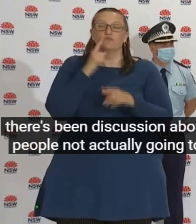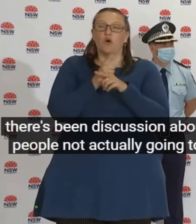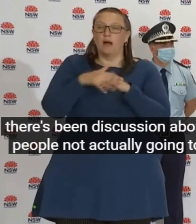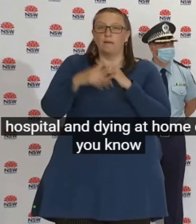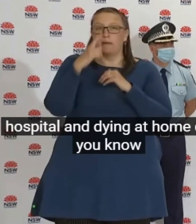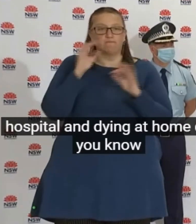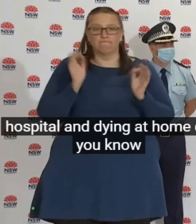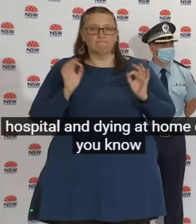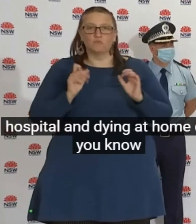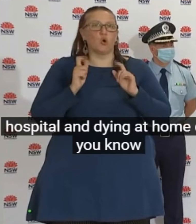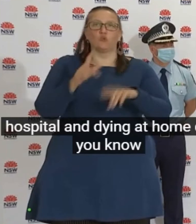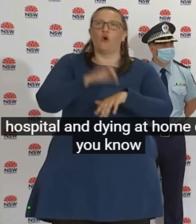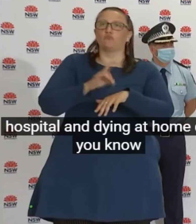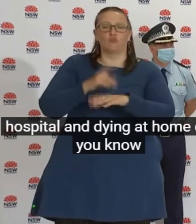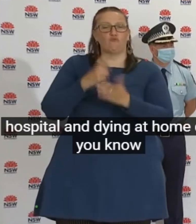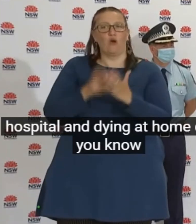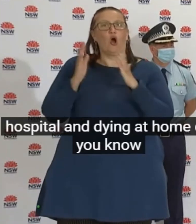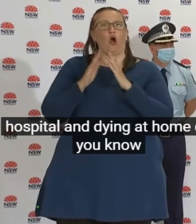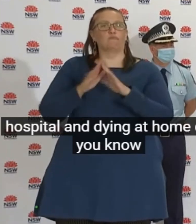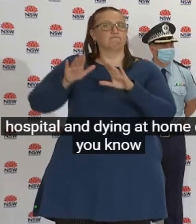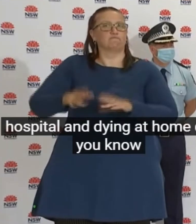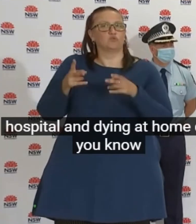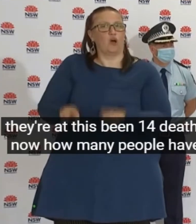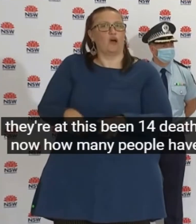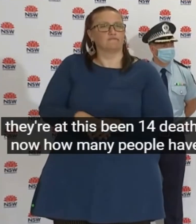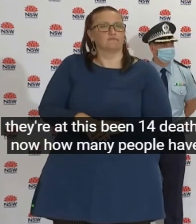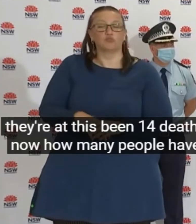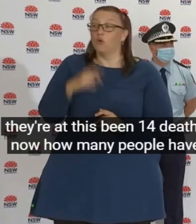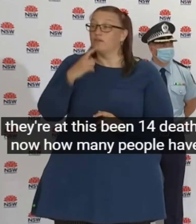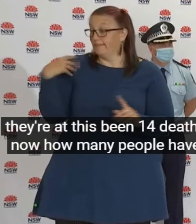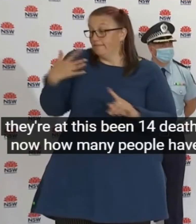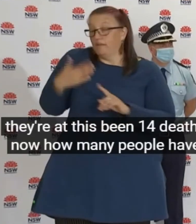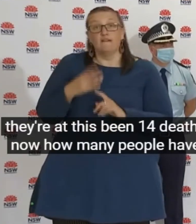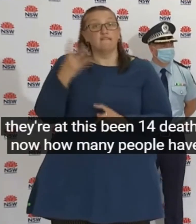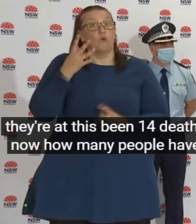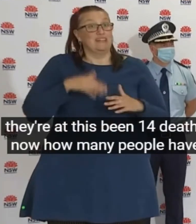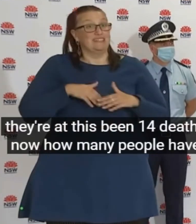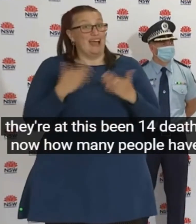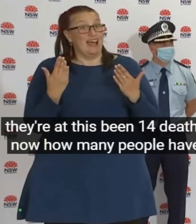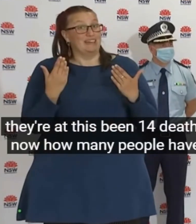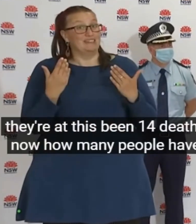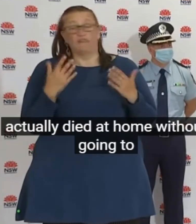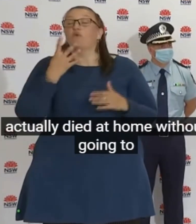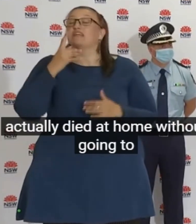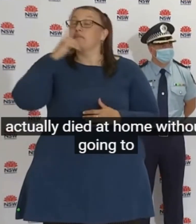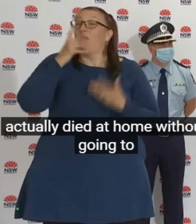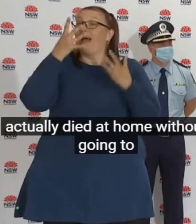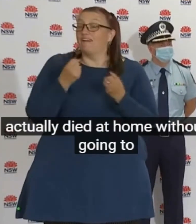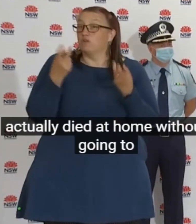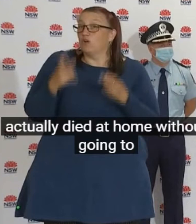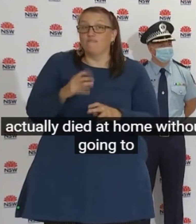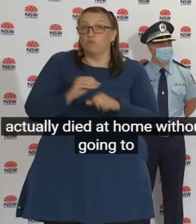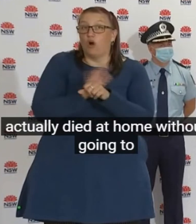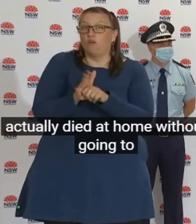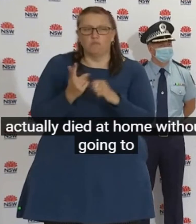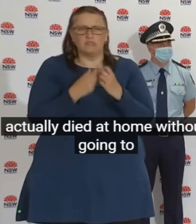deaths now? How many people have actually died at home without going to hospital and seeking help? Yeah, I understand 4 people have died out of hospital at home. Some of those